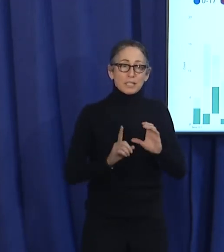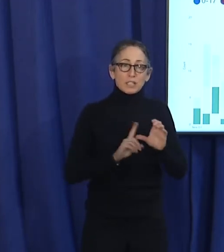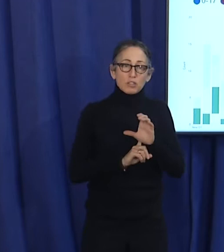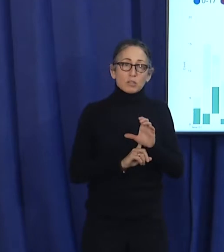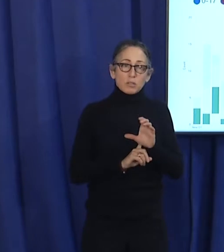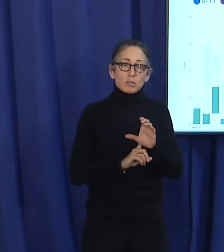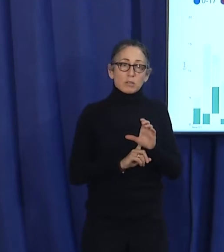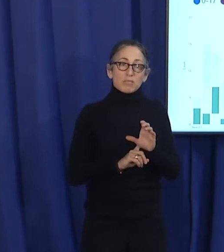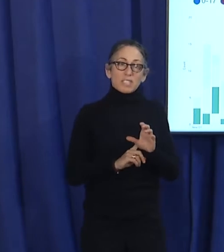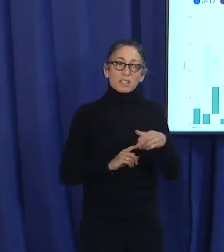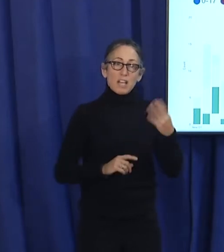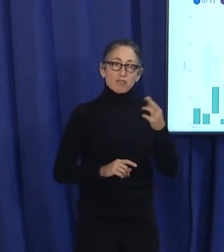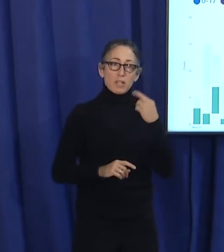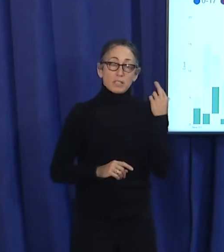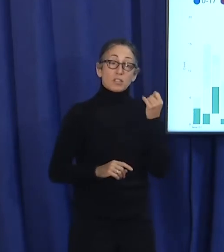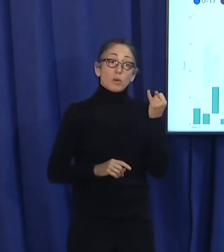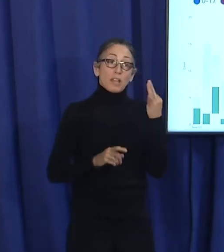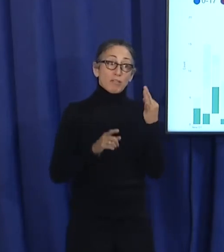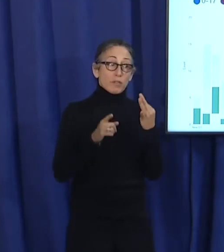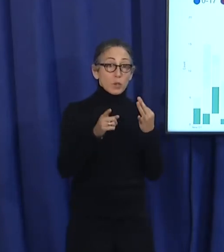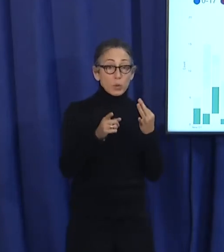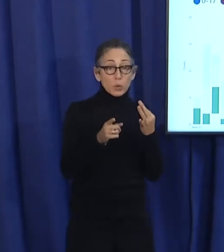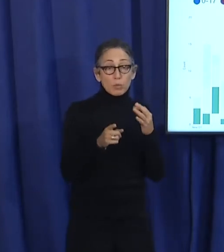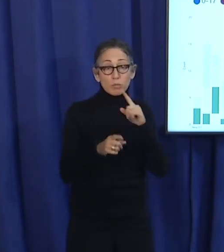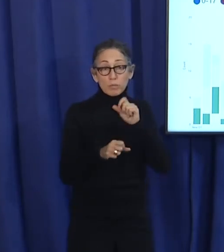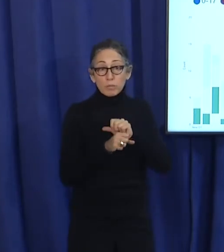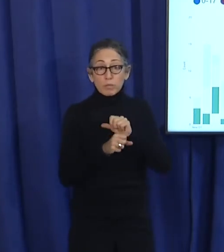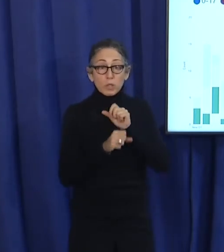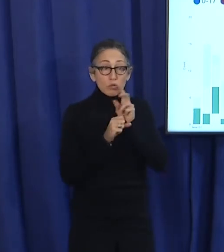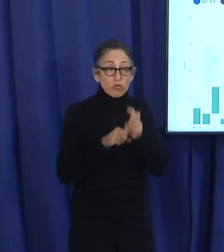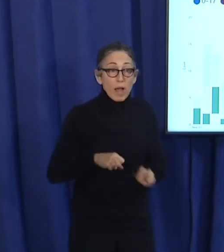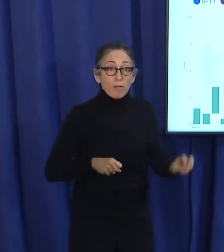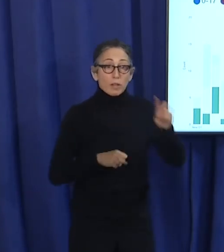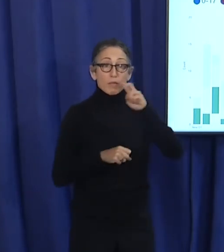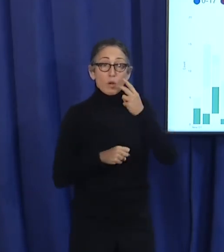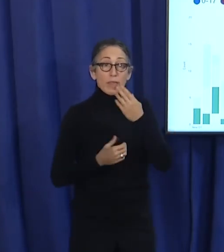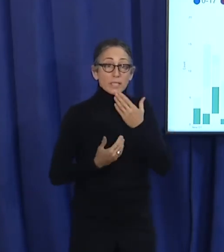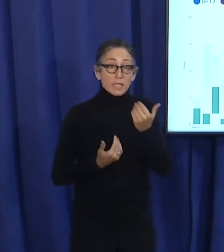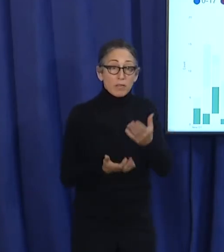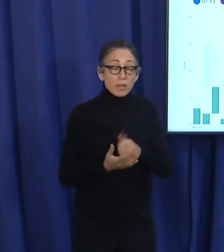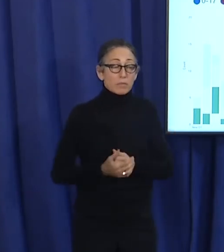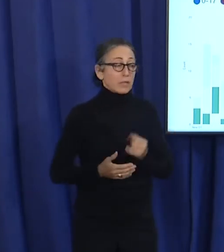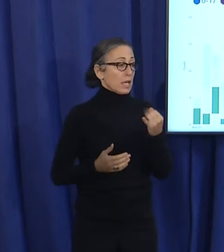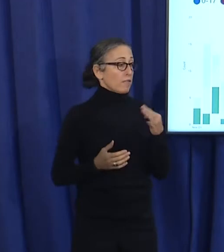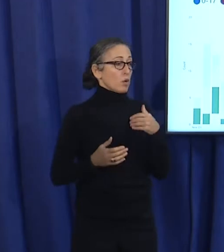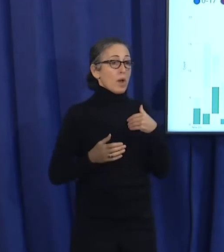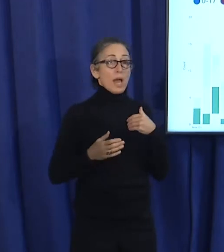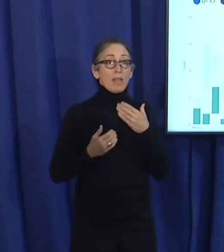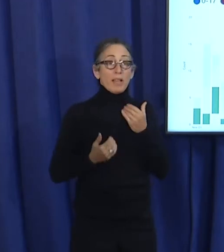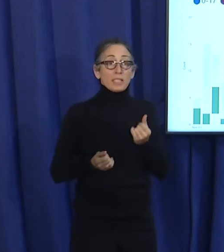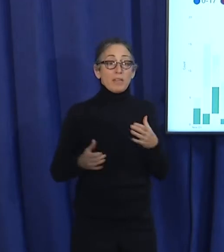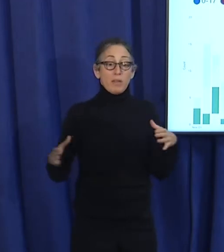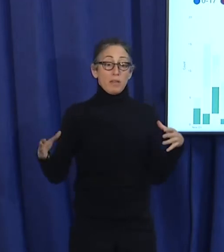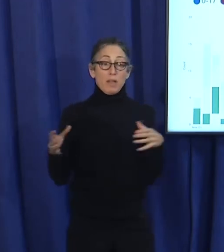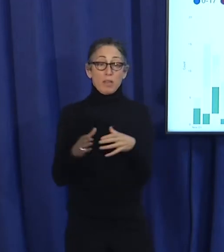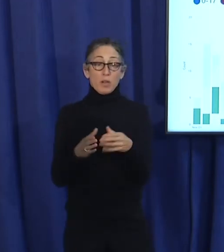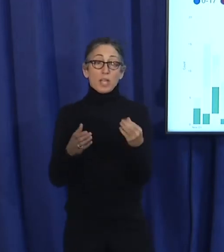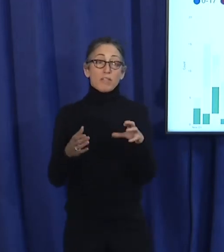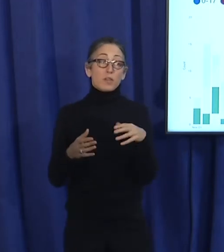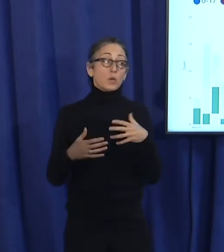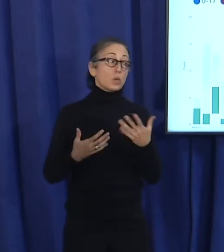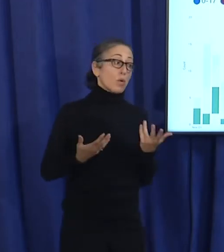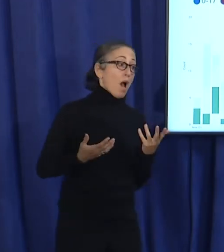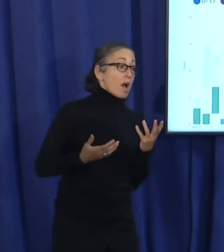if you did travel for Thanksgiving, if you did gather, if you've let down your guard a little bit